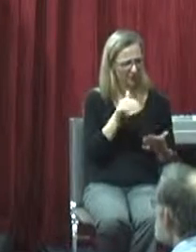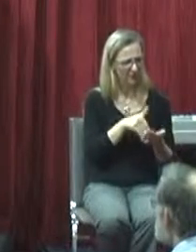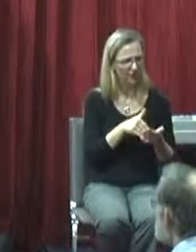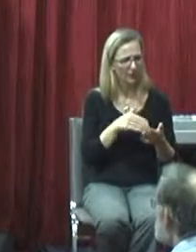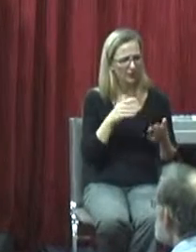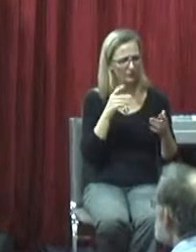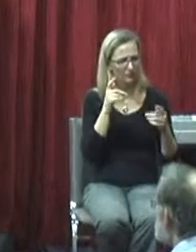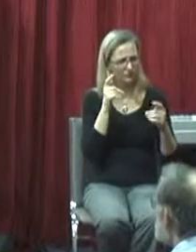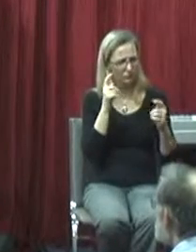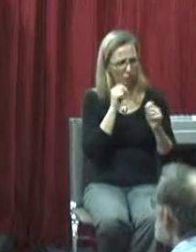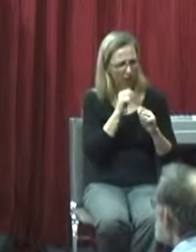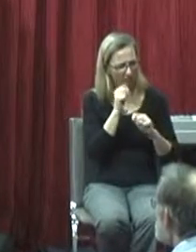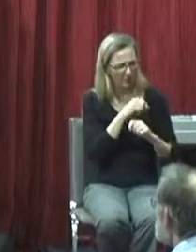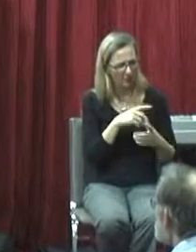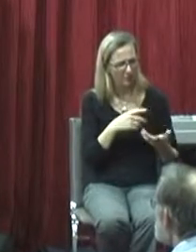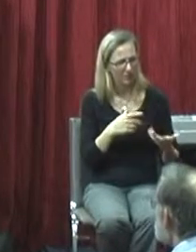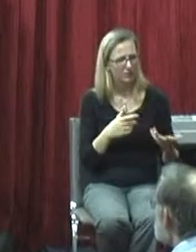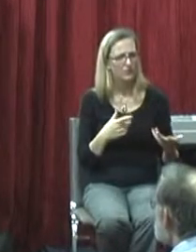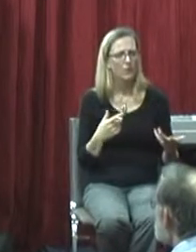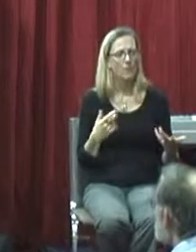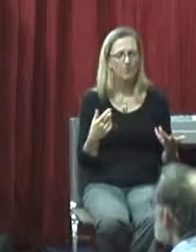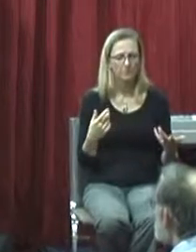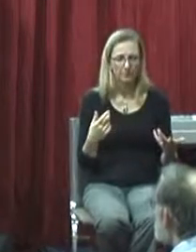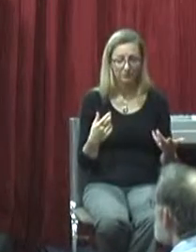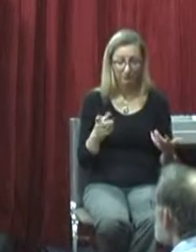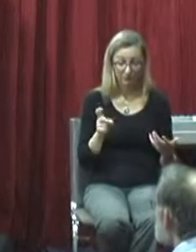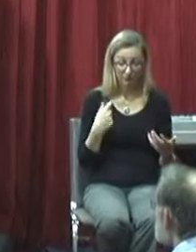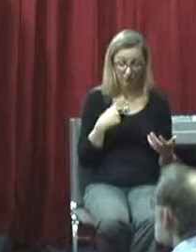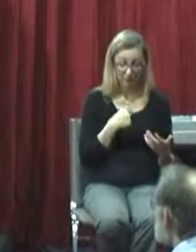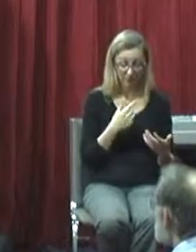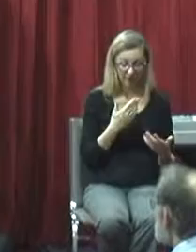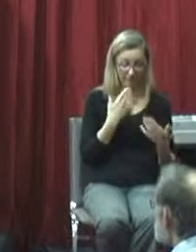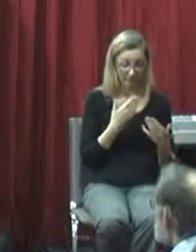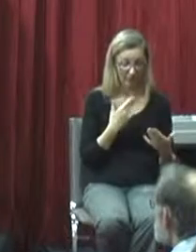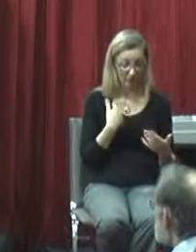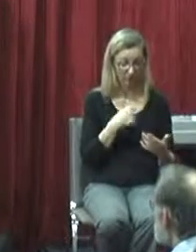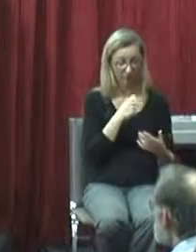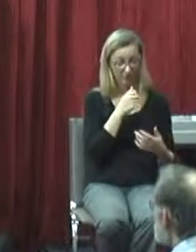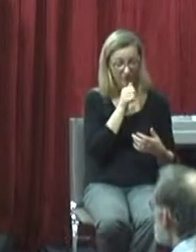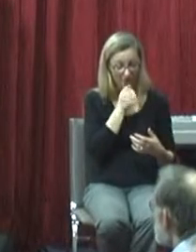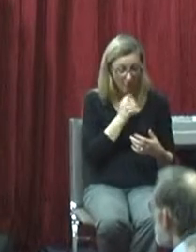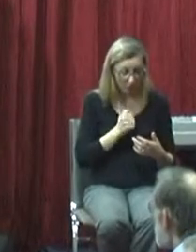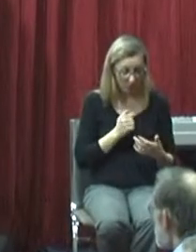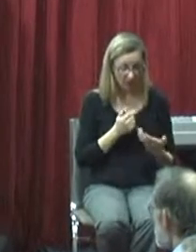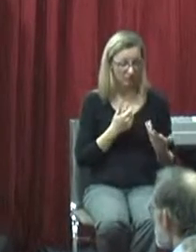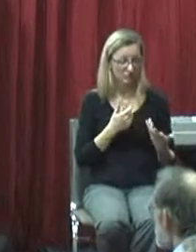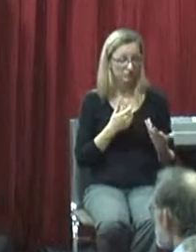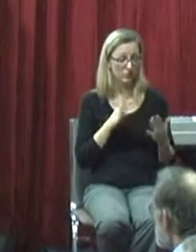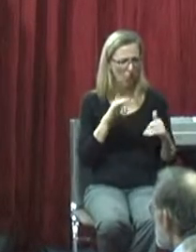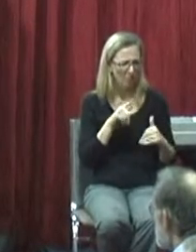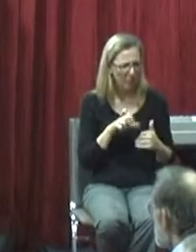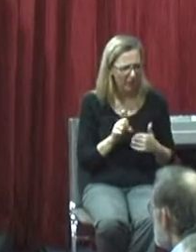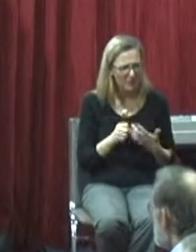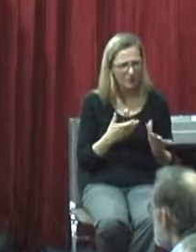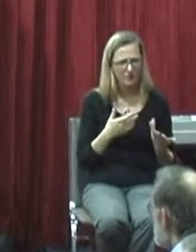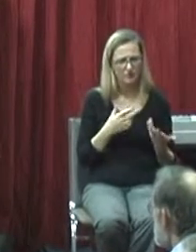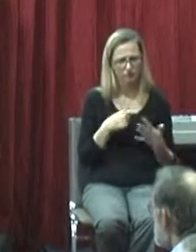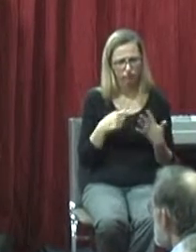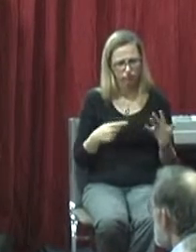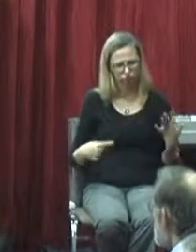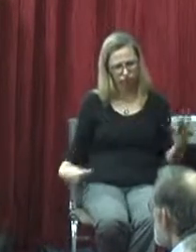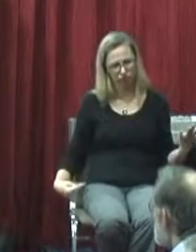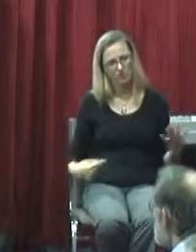week. Should we be thankful that we're suffering and pain, grieving, fearful, hopeless? No. You can't be thankful for those